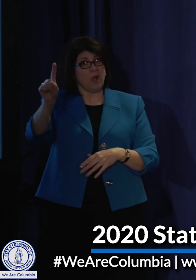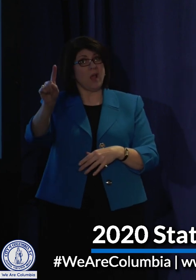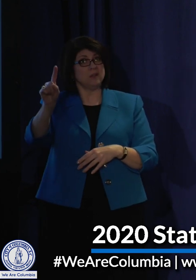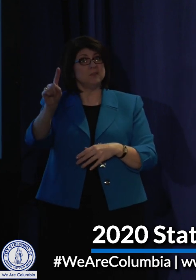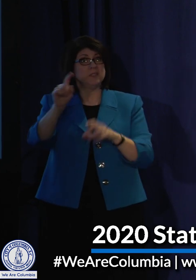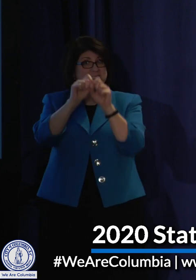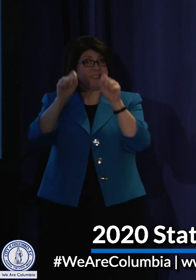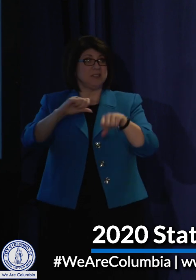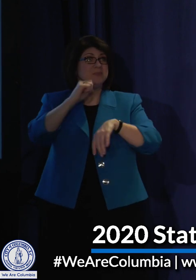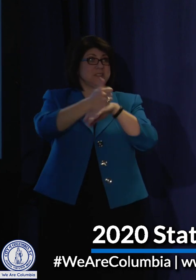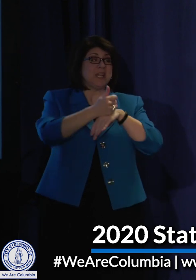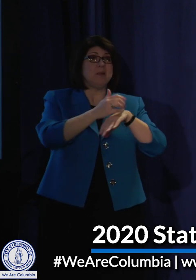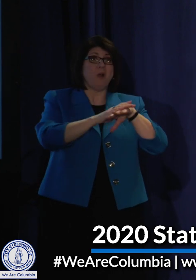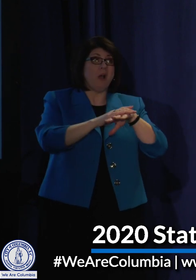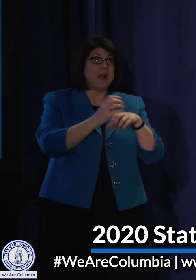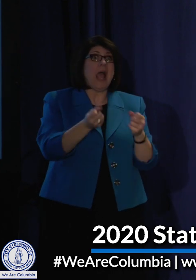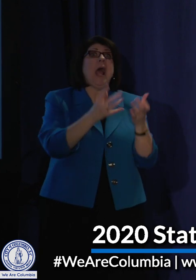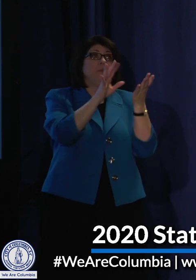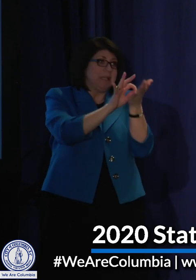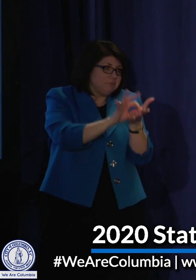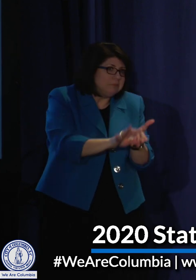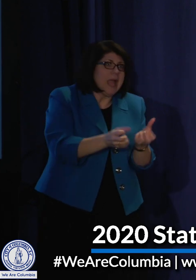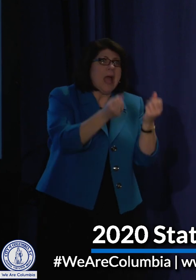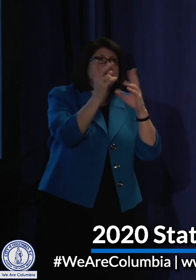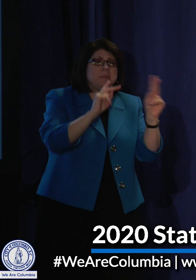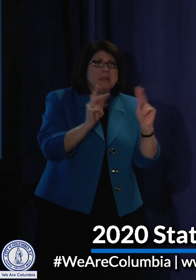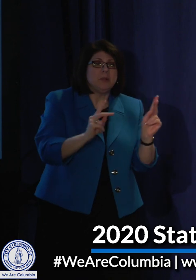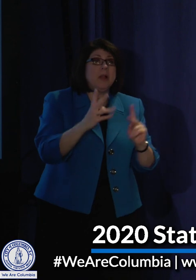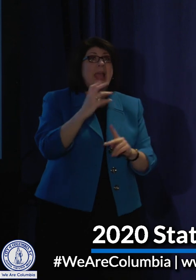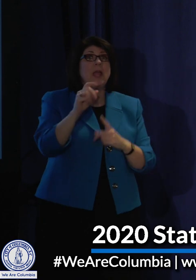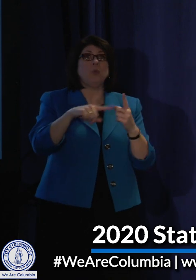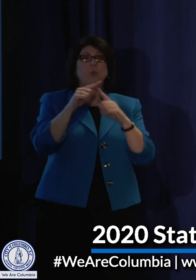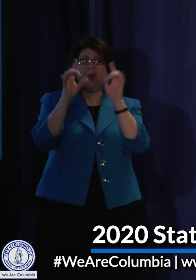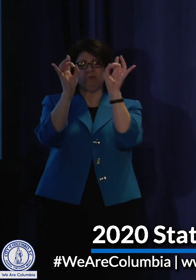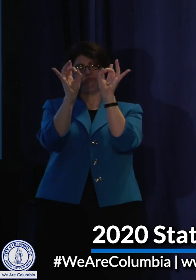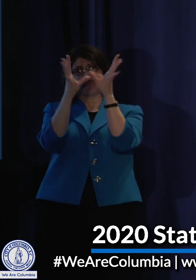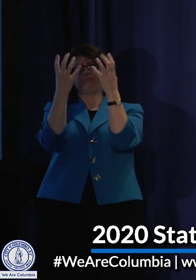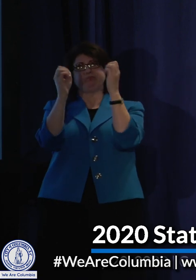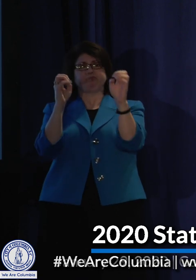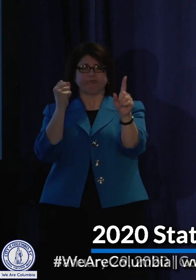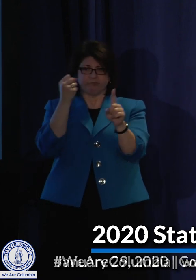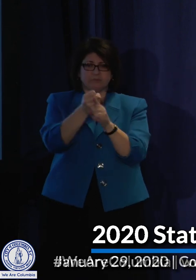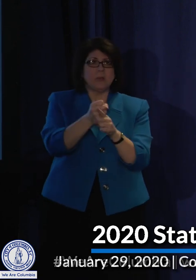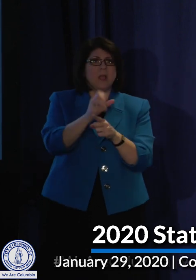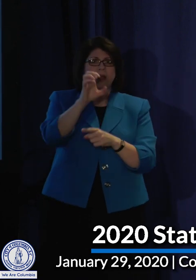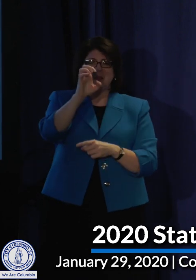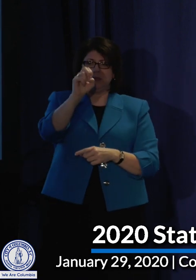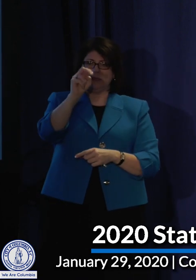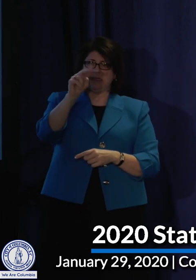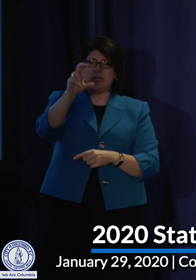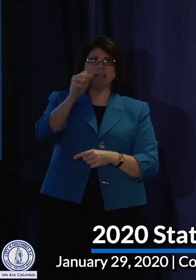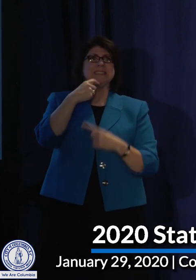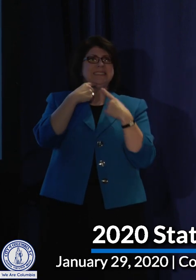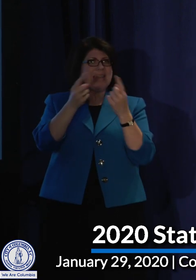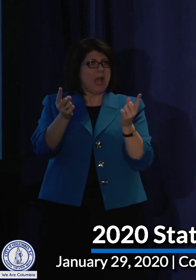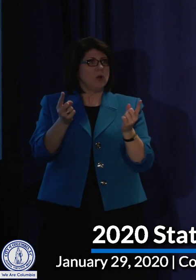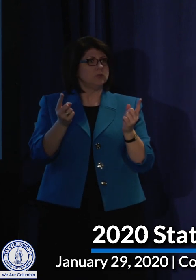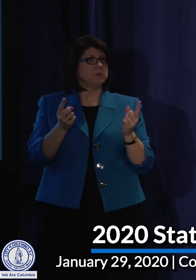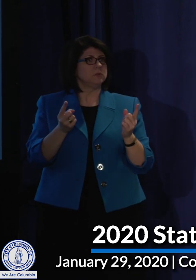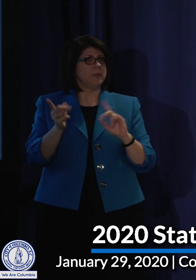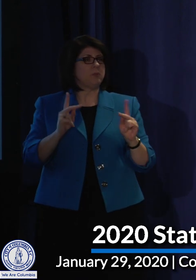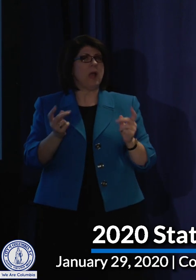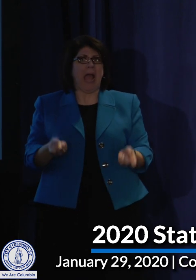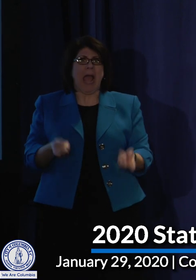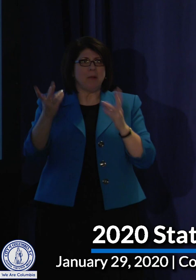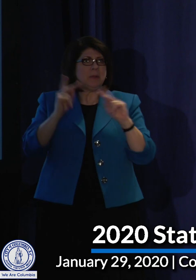maps developed from the last census. And when disaster hits, the census tells rescuers how many people